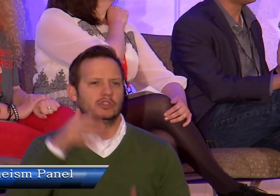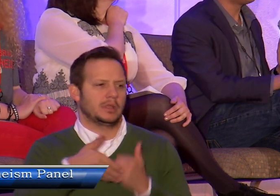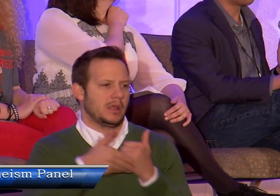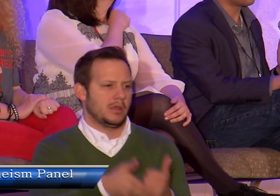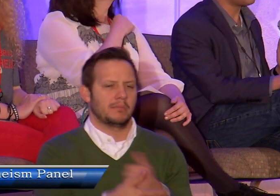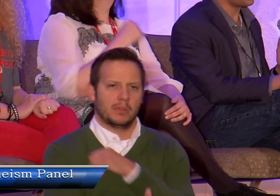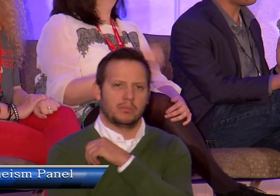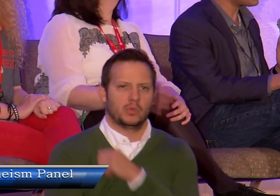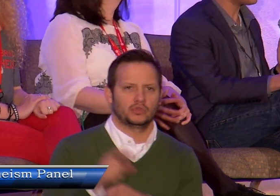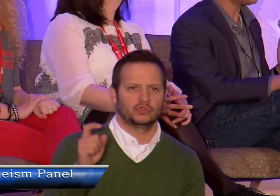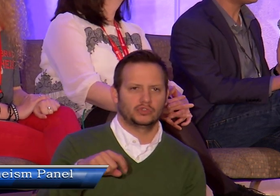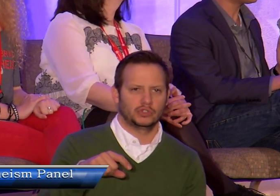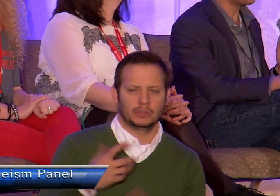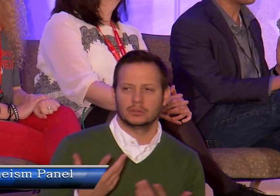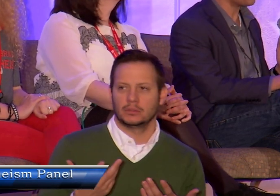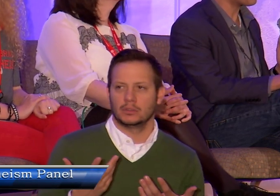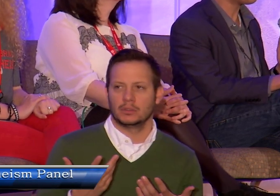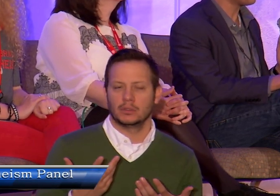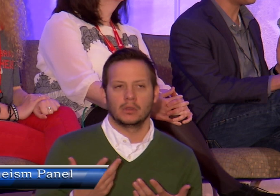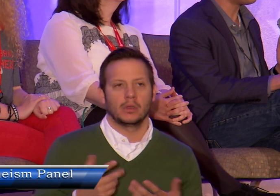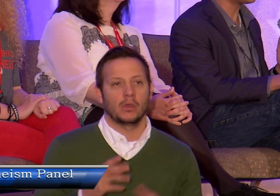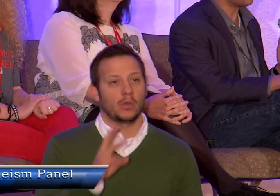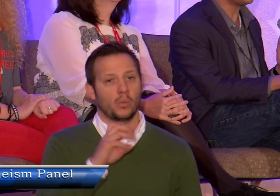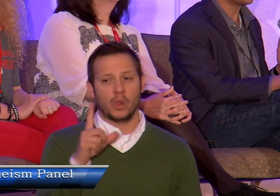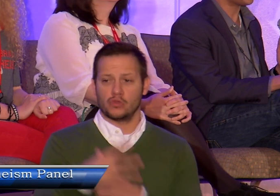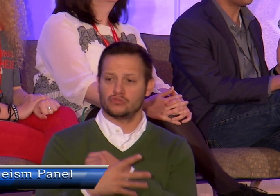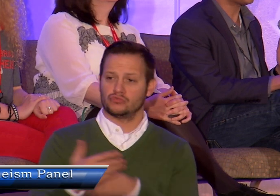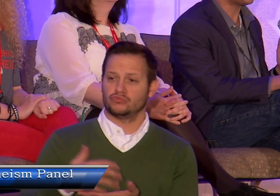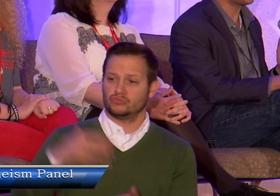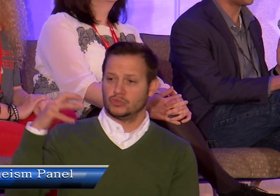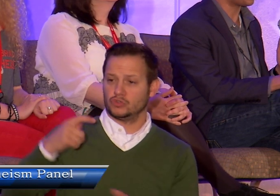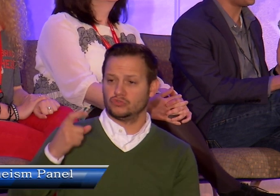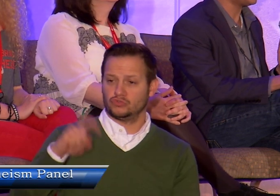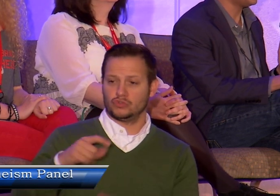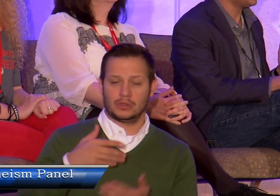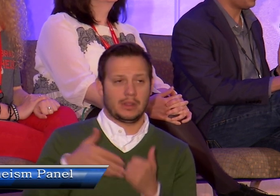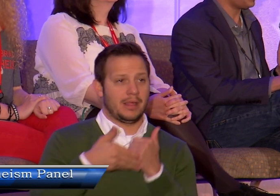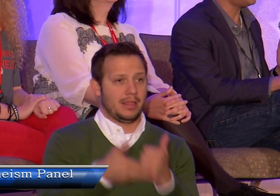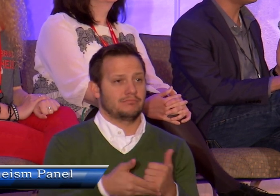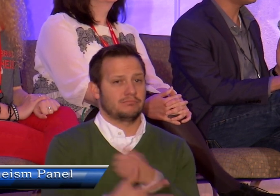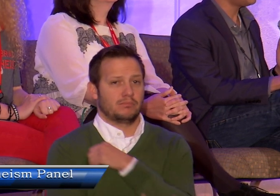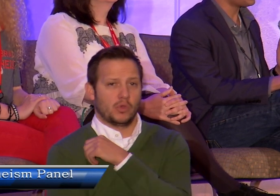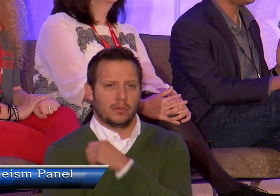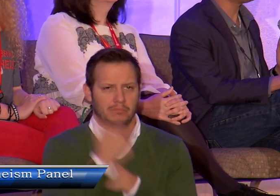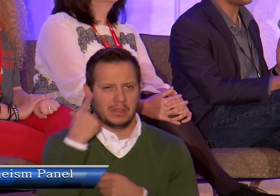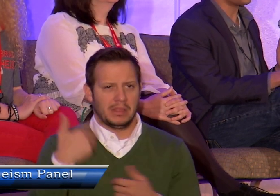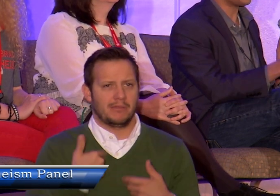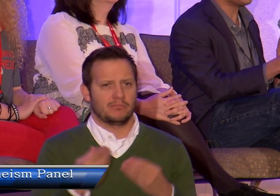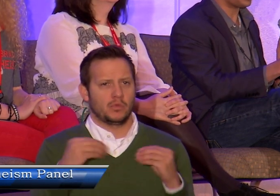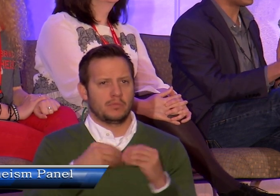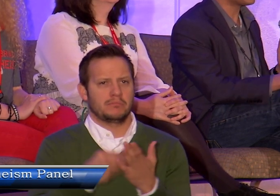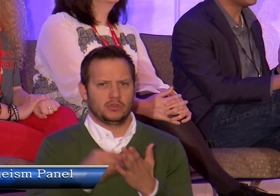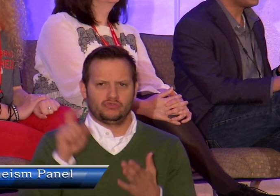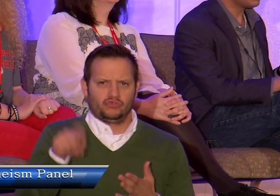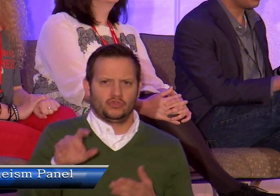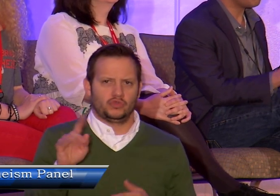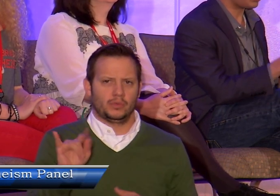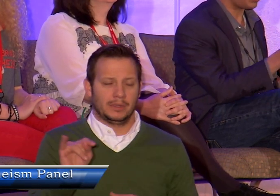rich. Well, America is more powerful and much better than most countries in the world. And I think